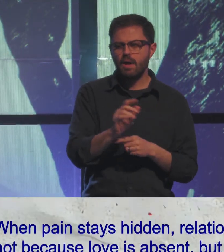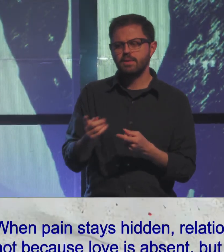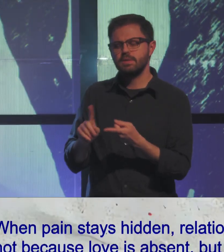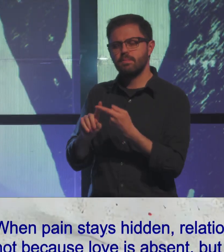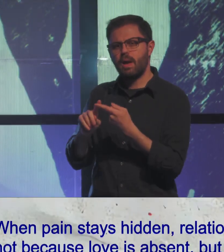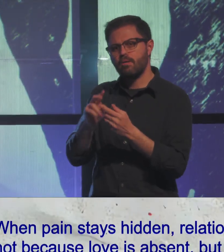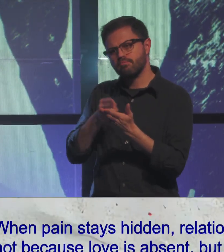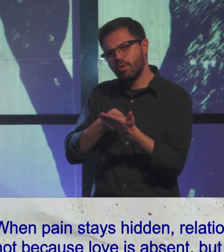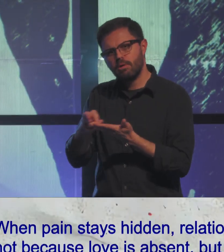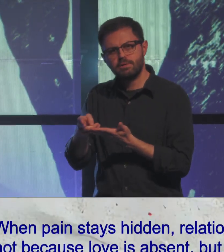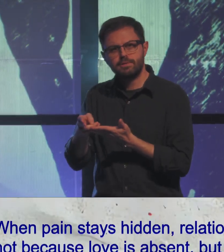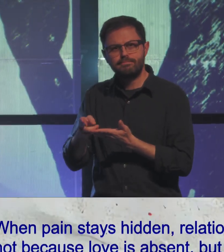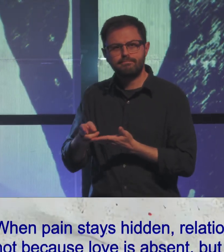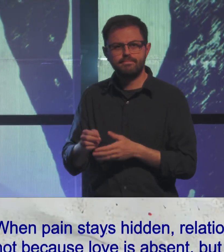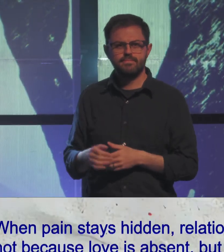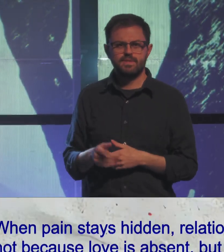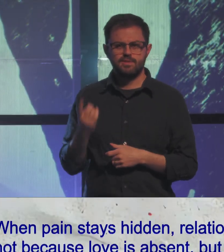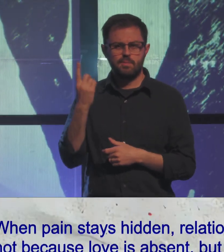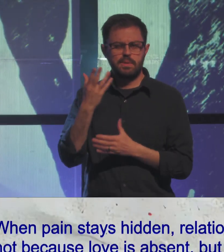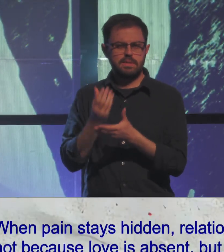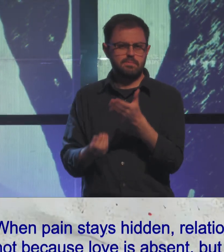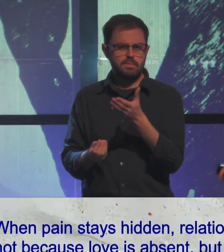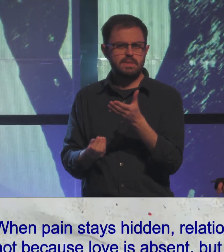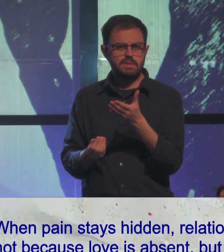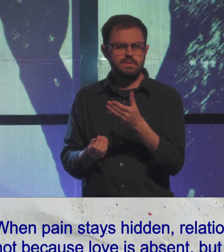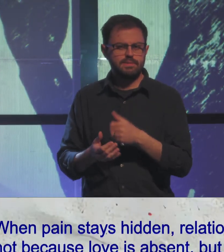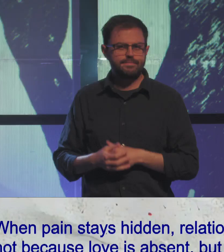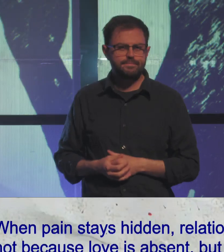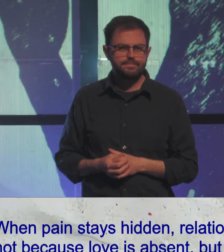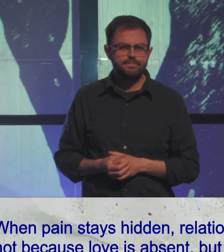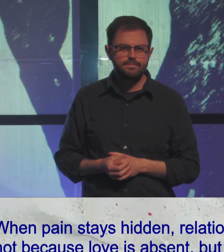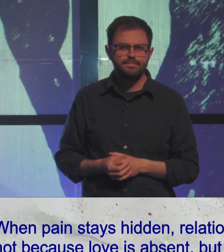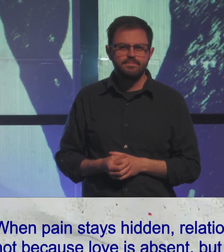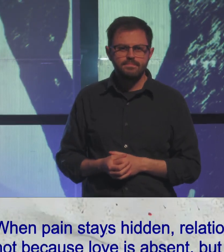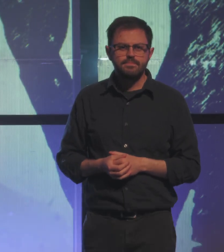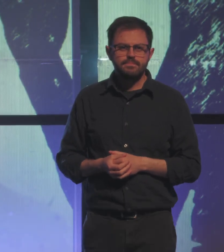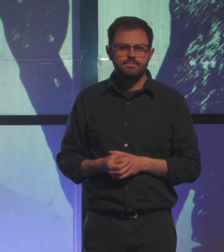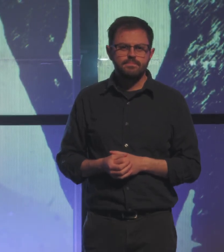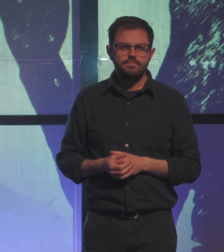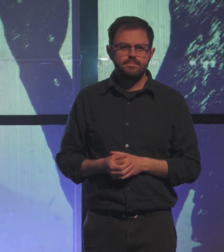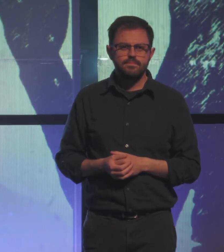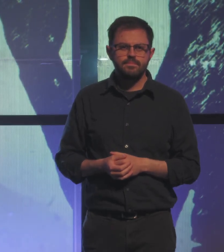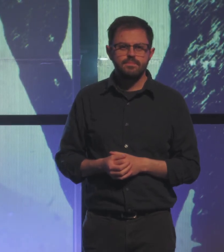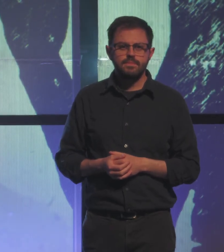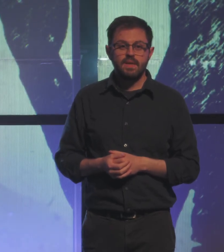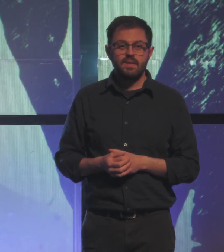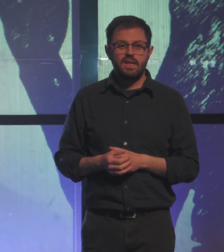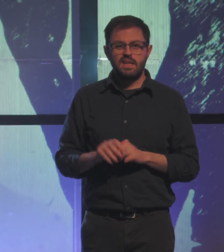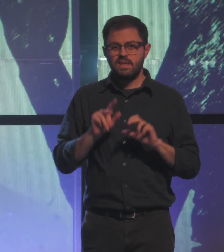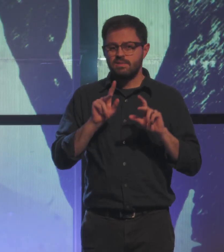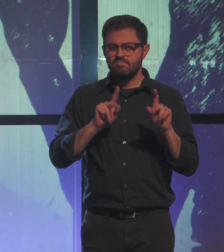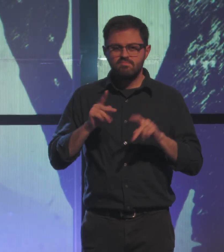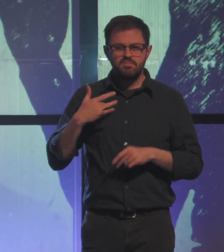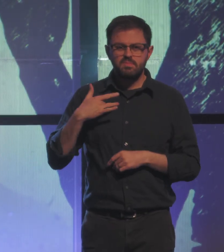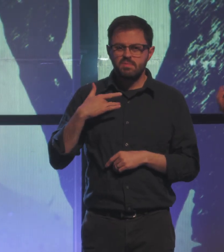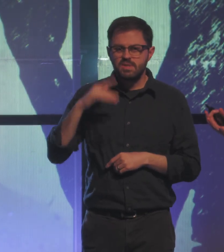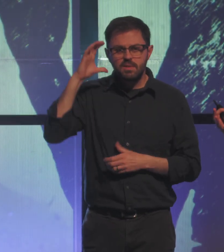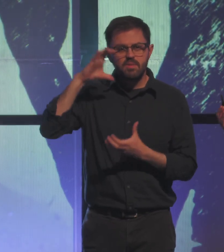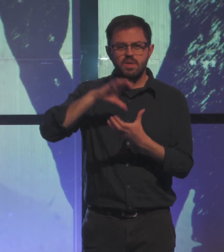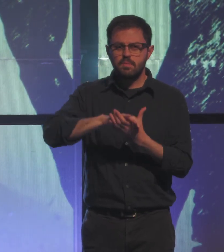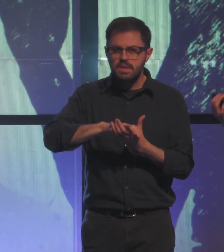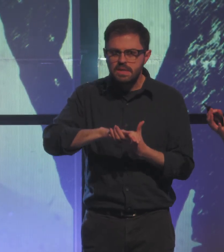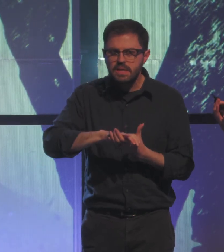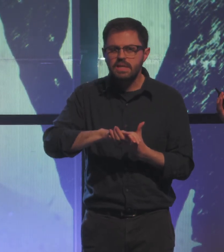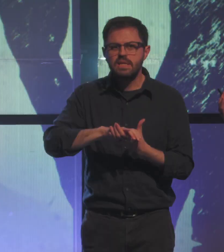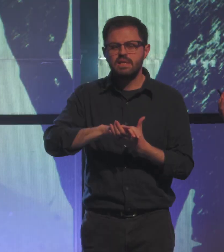and truthfulness. It's missing, it's gone, it's absent. And we believe so deeply as a people, as a